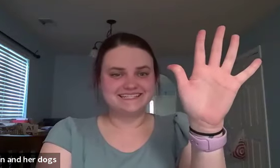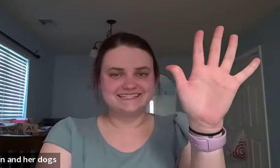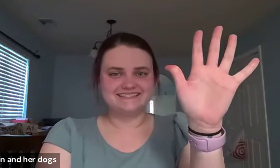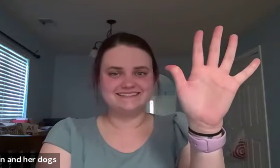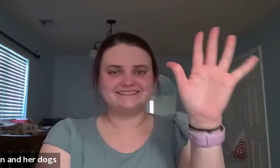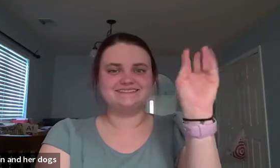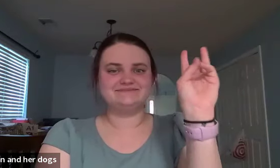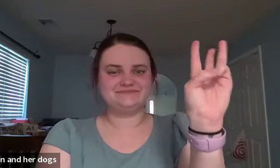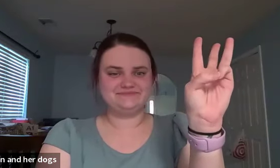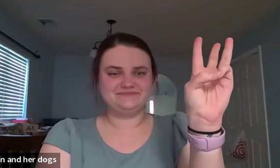6.